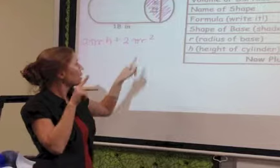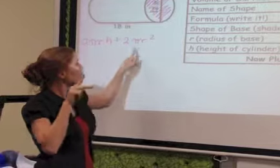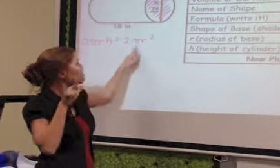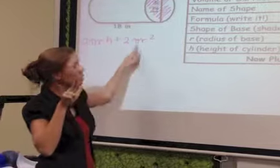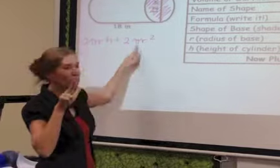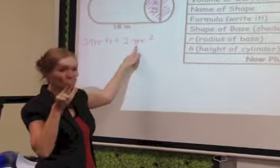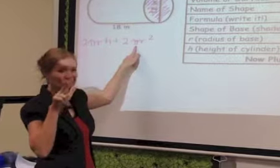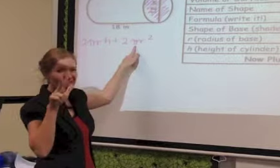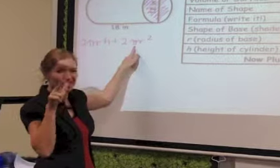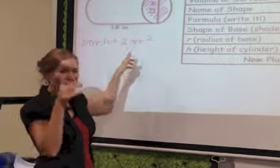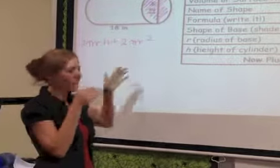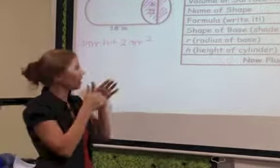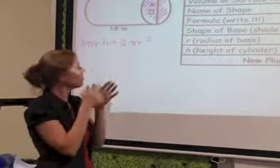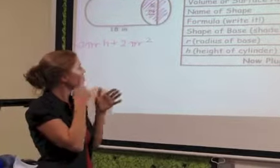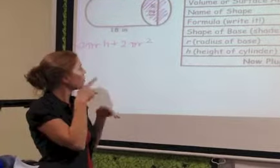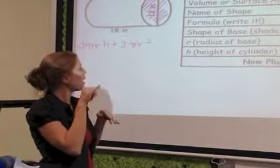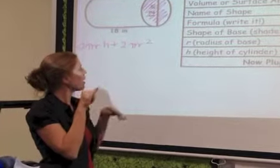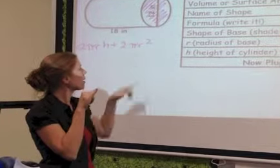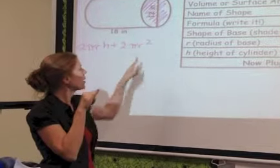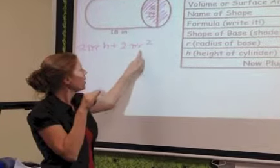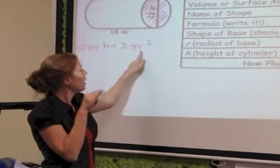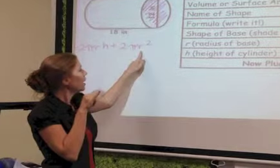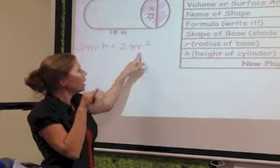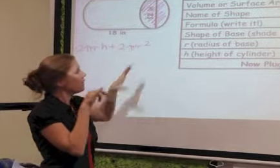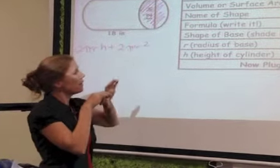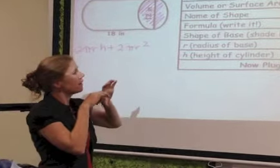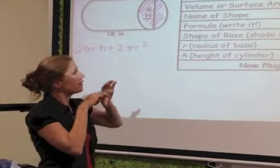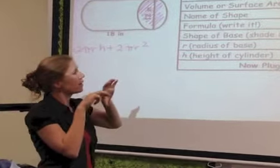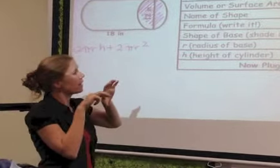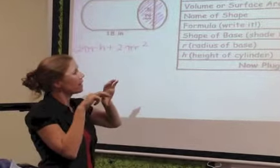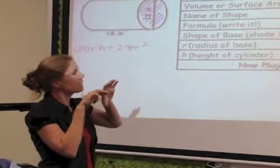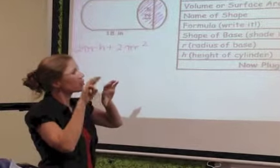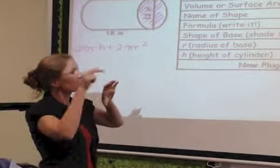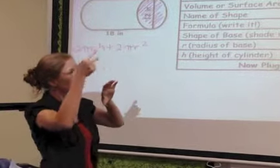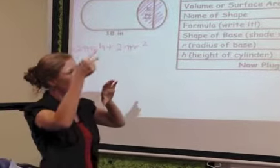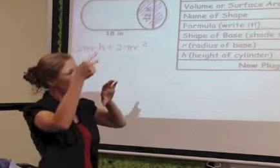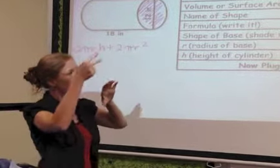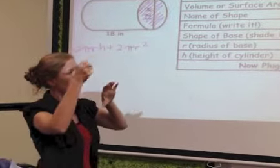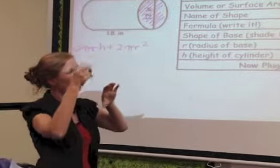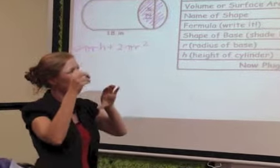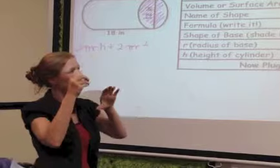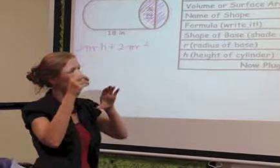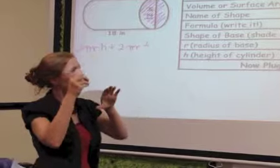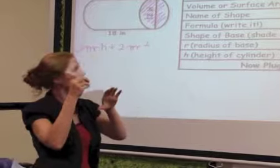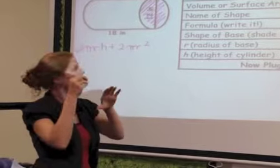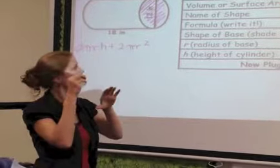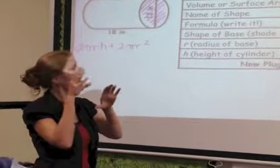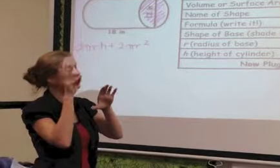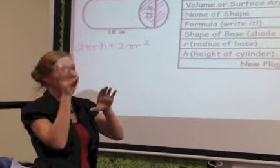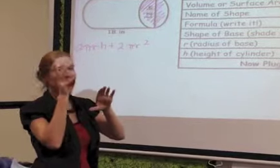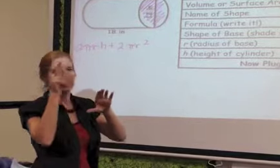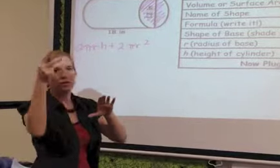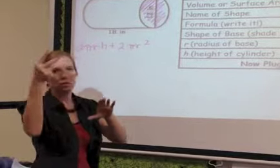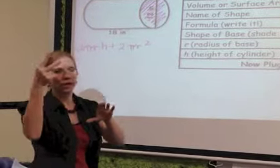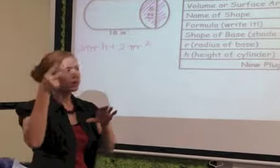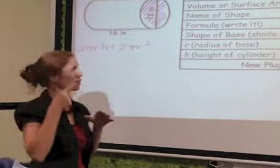times 3 again for pi. And then the radius squared. So 6 squared.